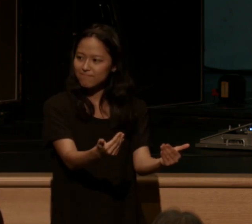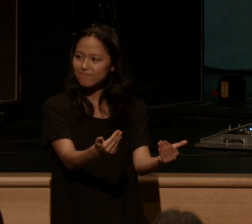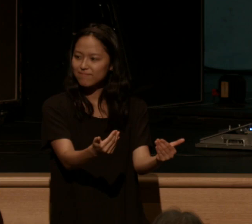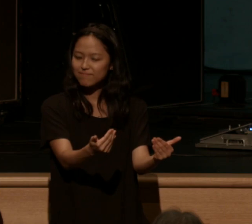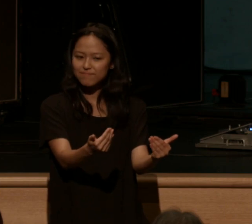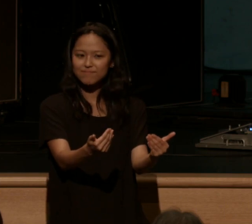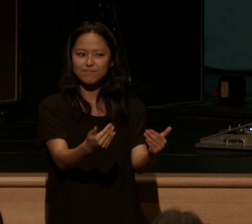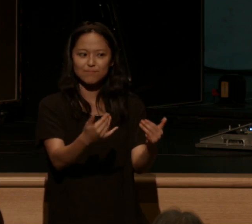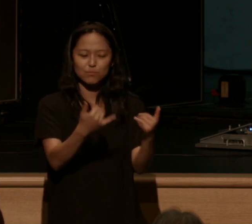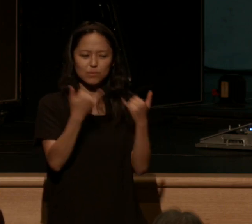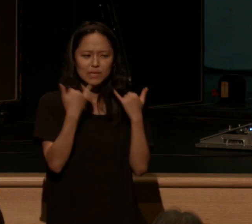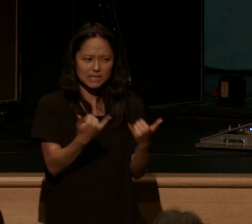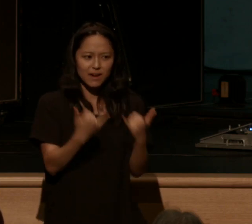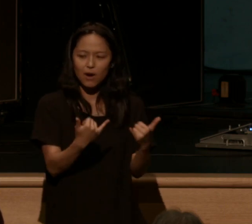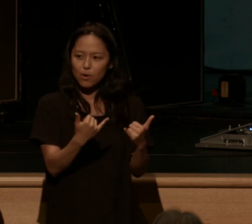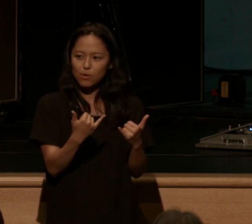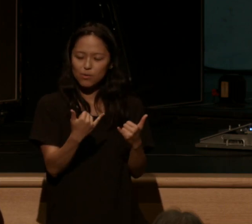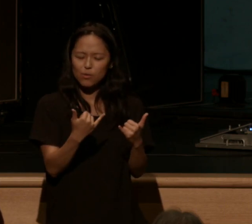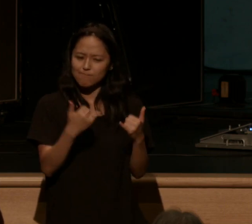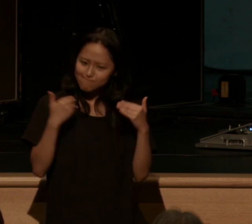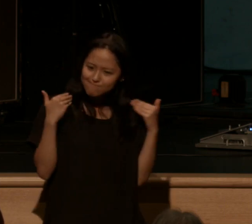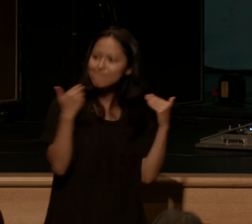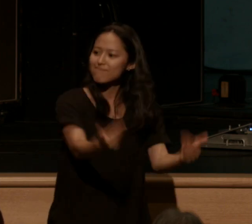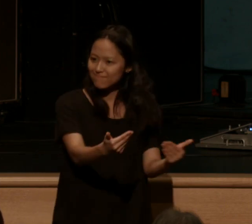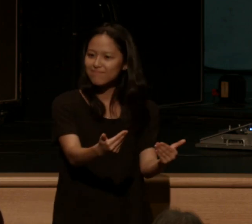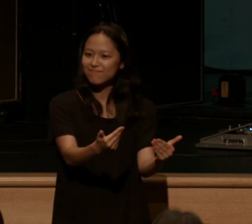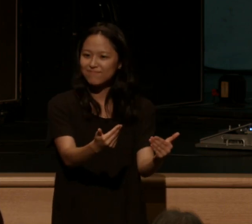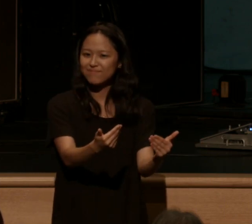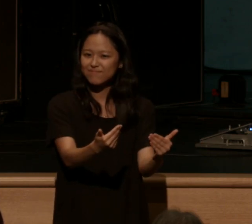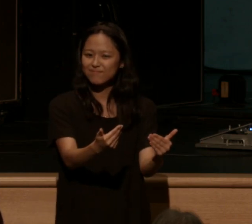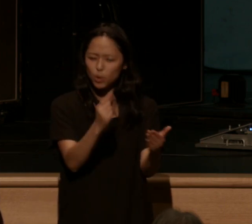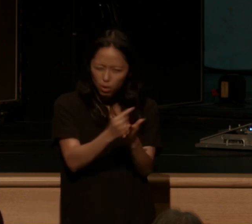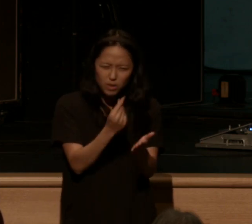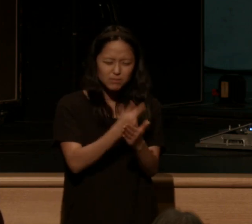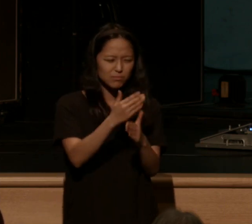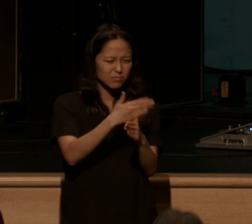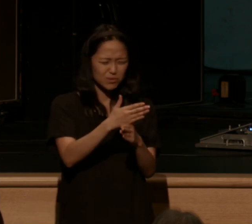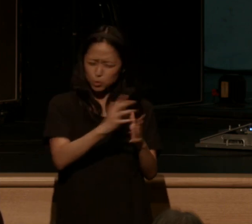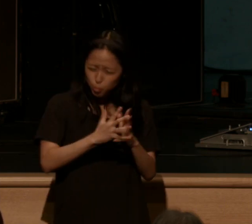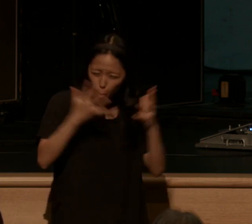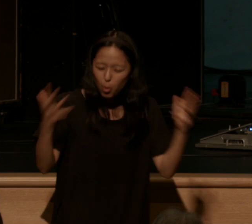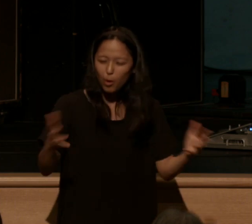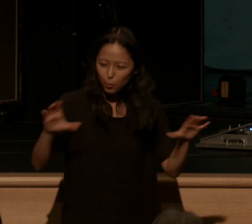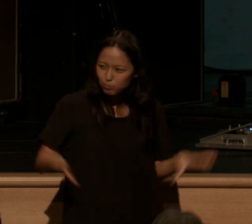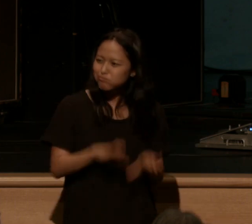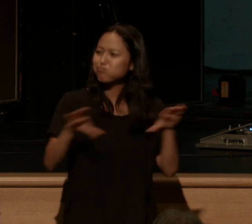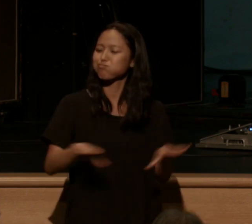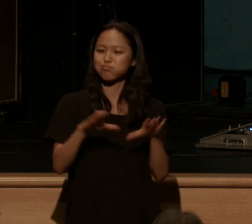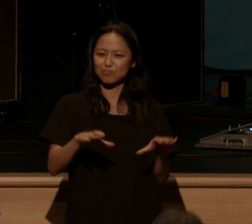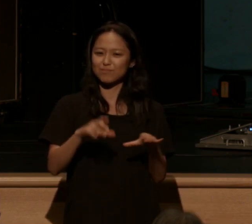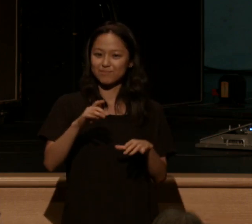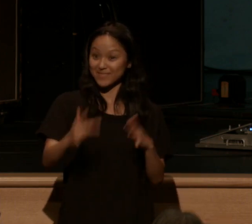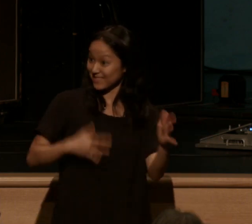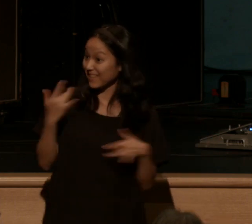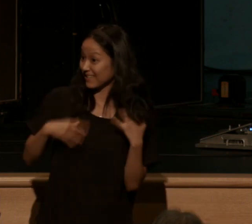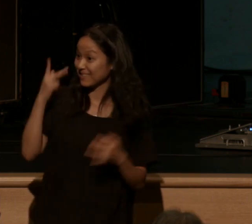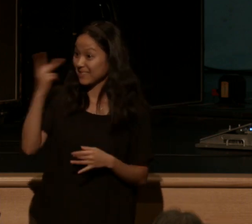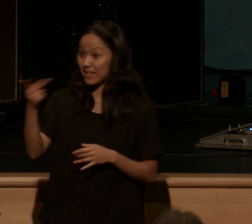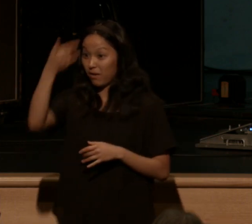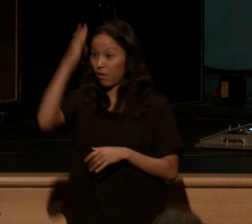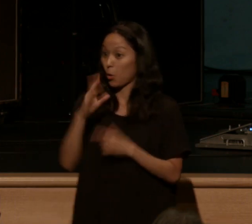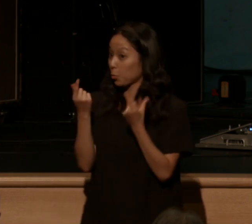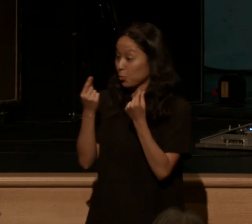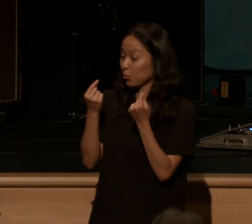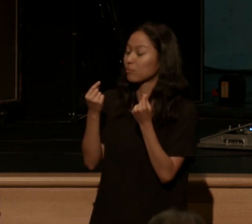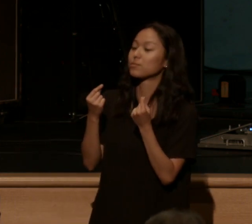In the meantime, you gotta get after it. There's too much to do. It's exciting to see what God will do in this